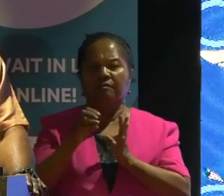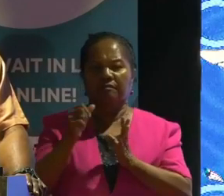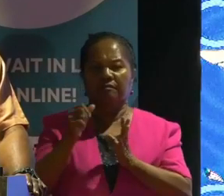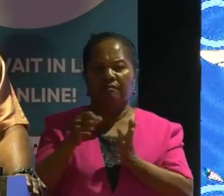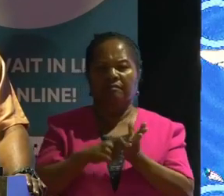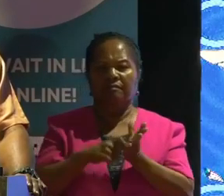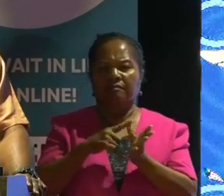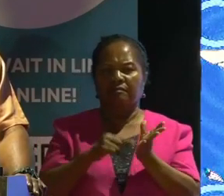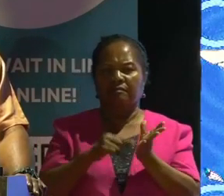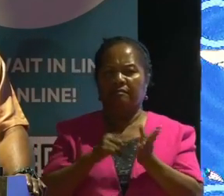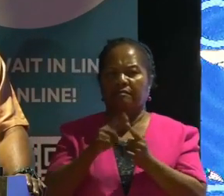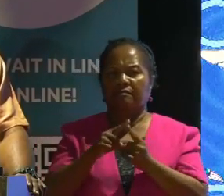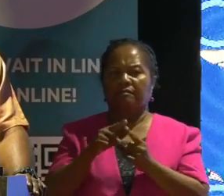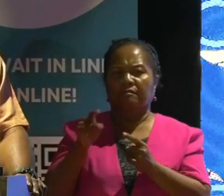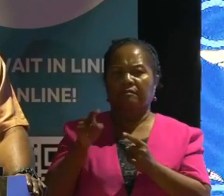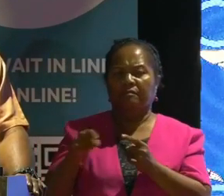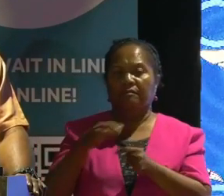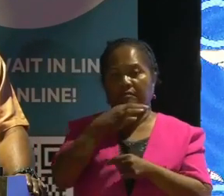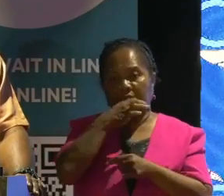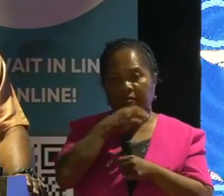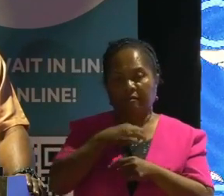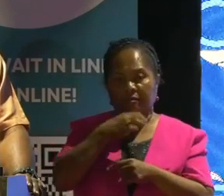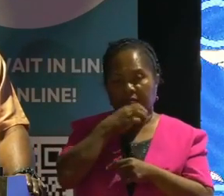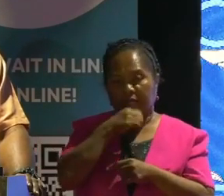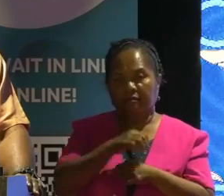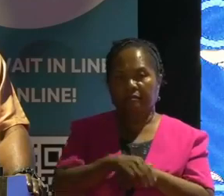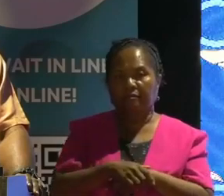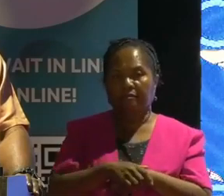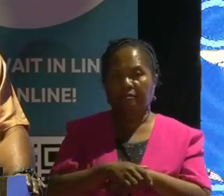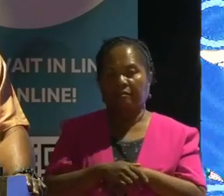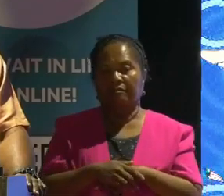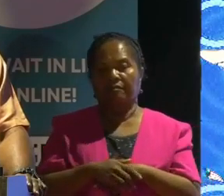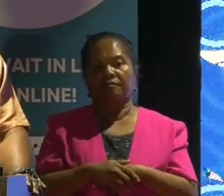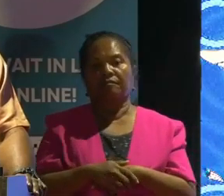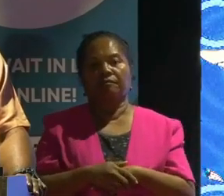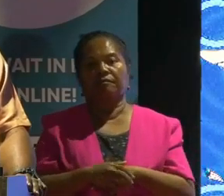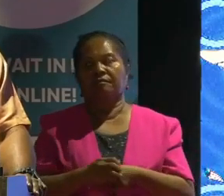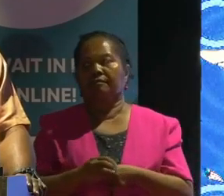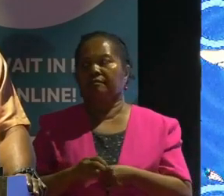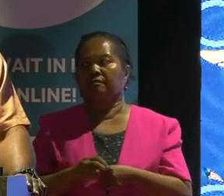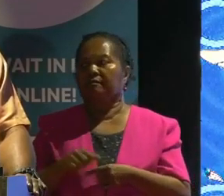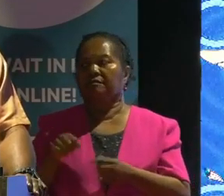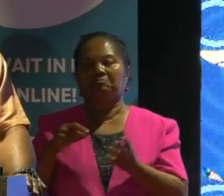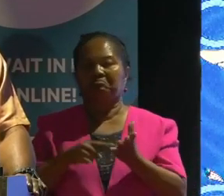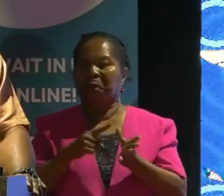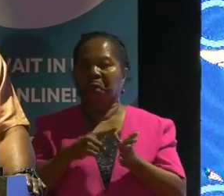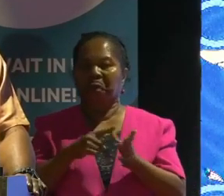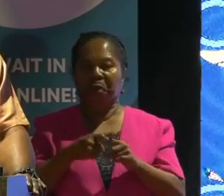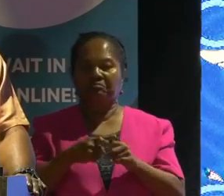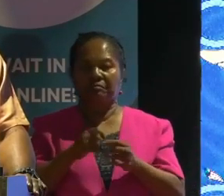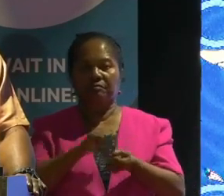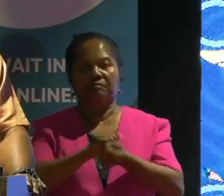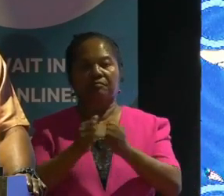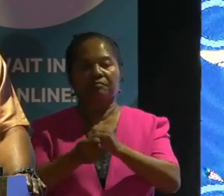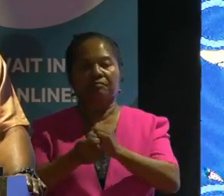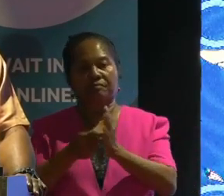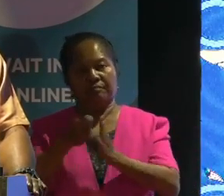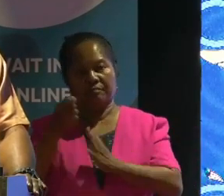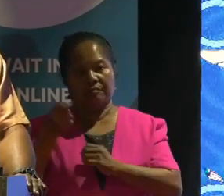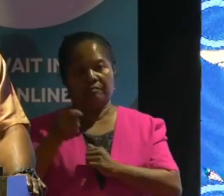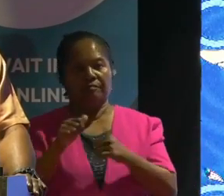apply him so that this laman we're working savings blame stuff blame me is not heavily taxed because company and paying pennies.